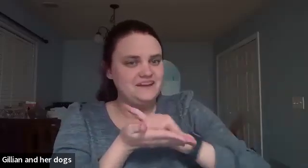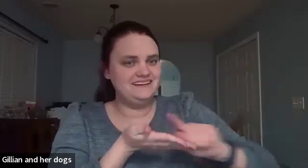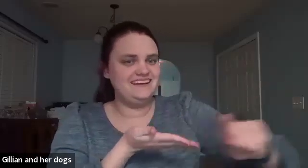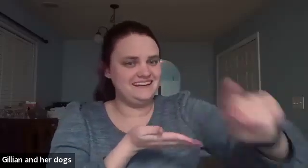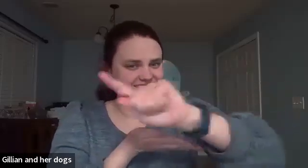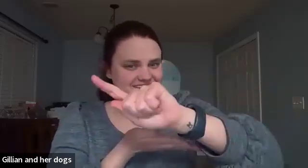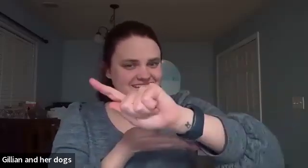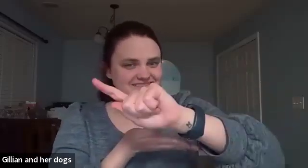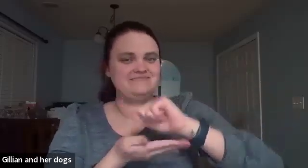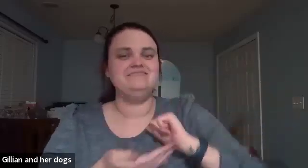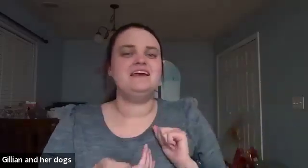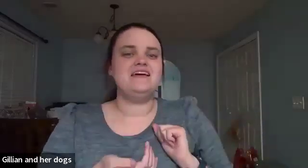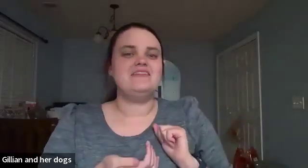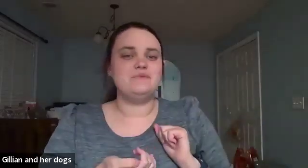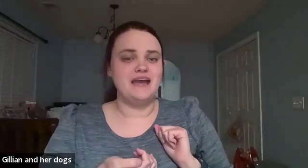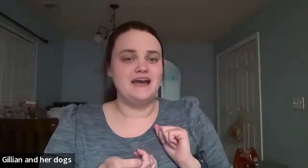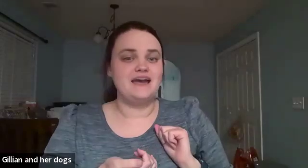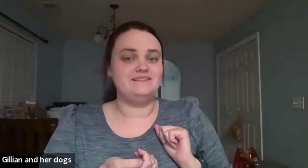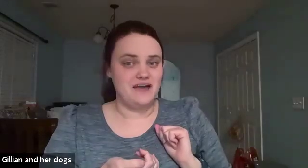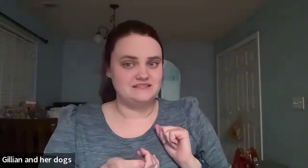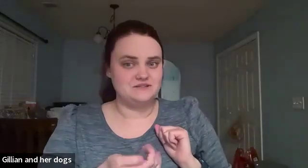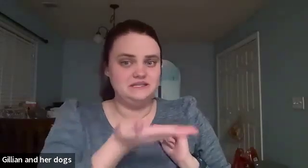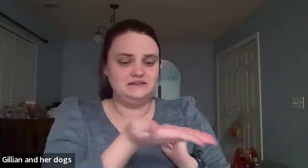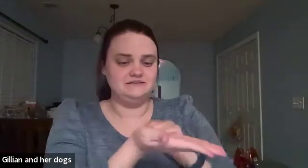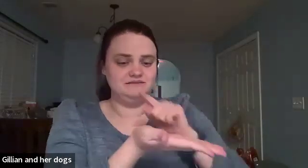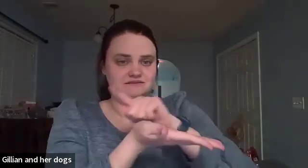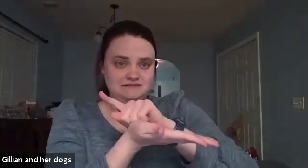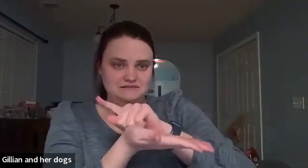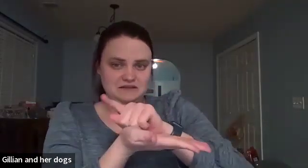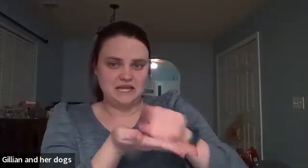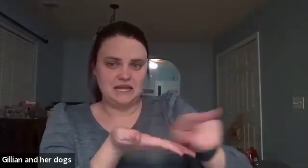now. Next week. Then we had last week.